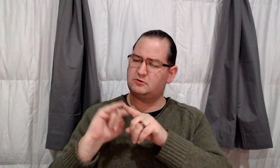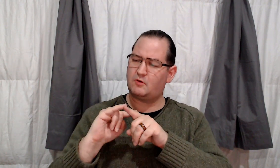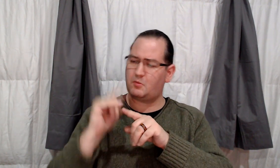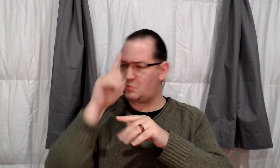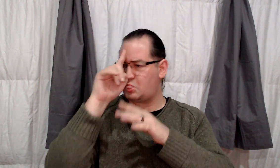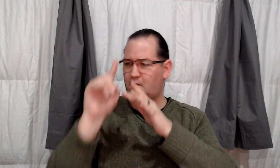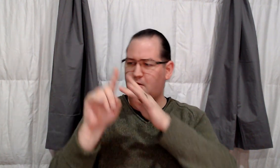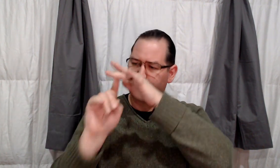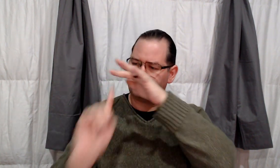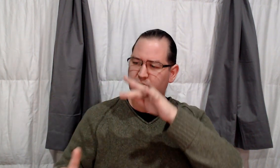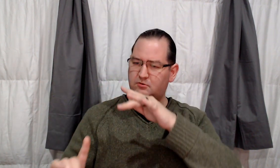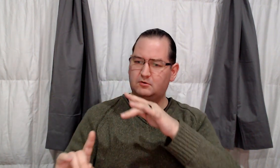and forever.